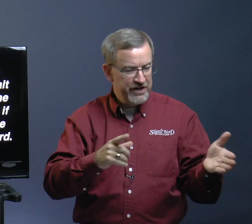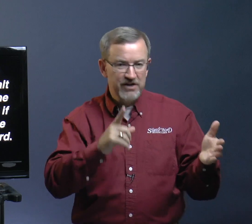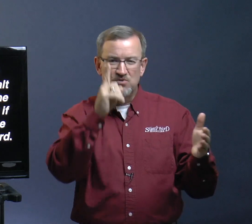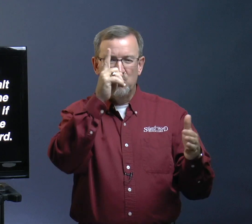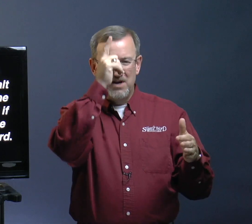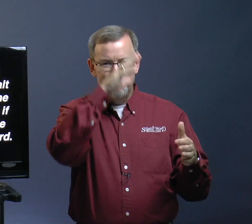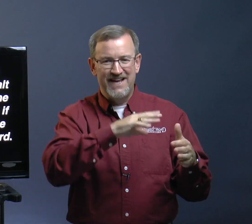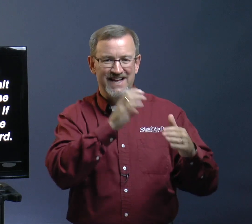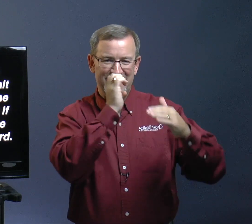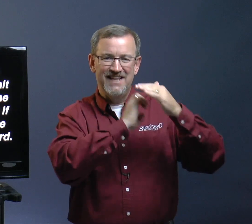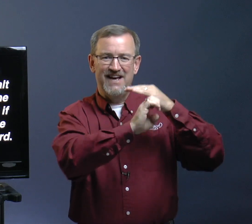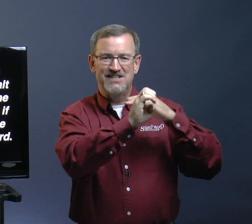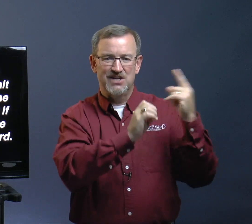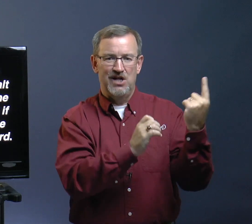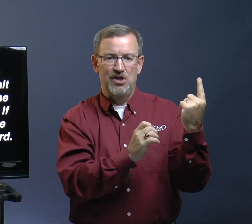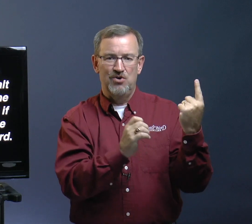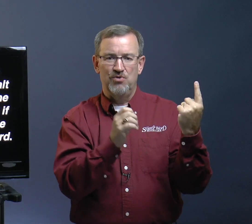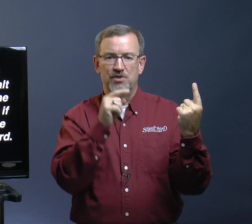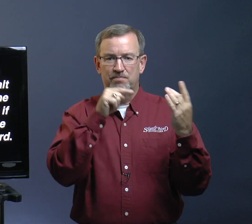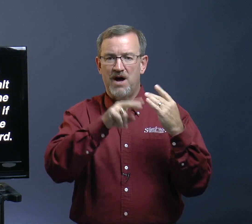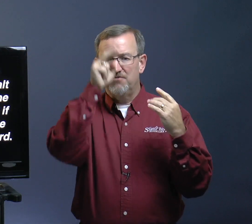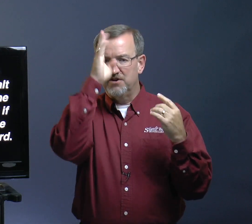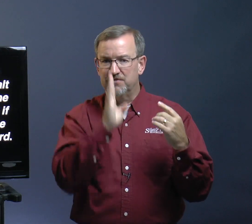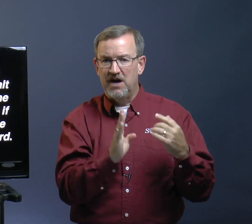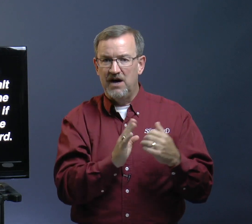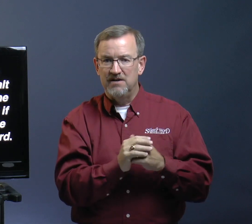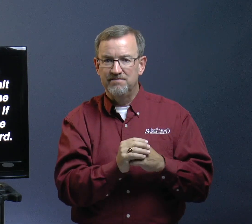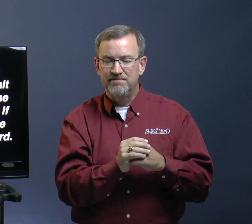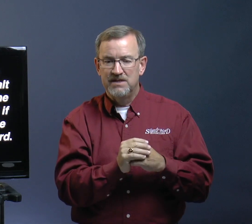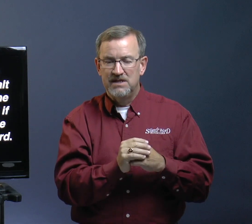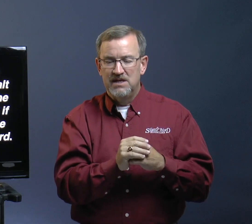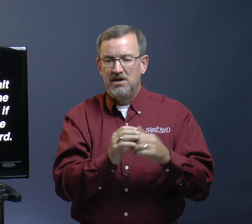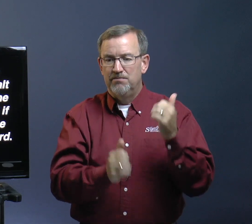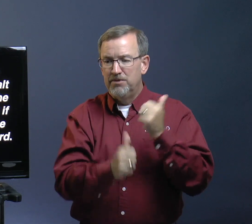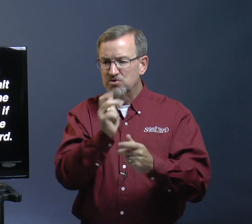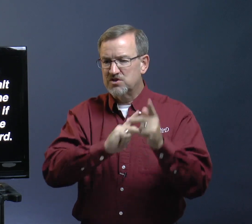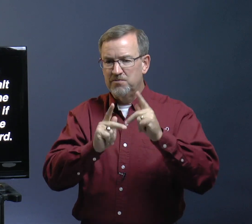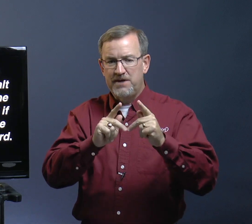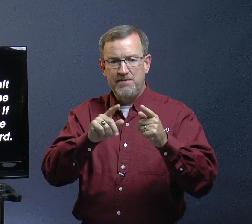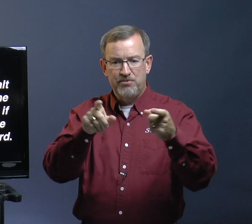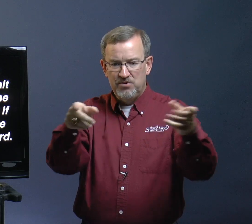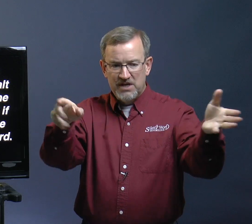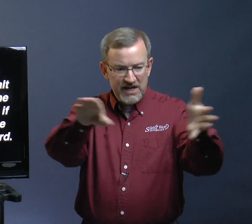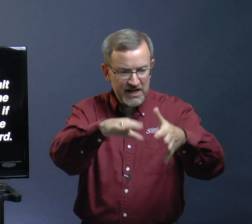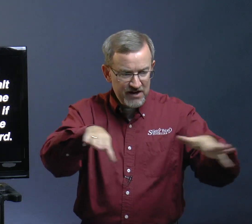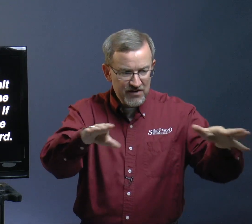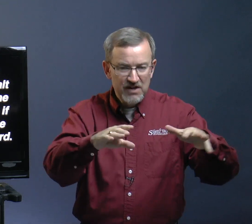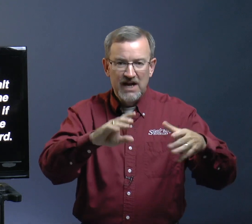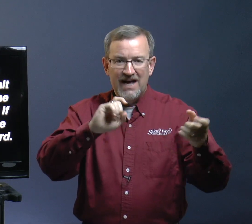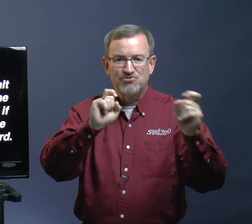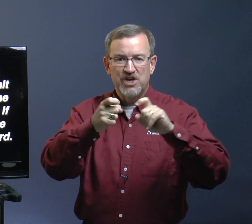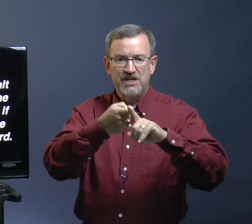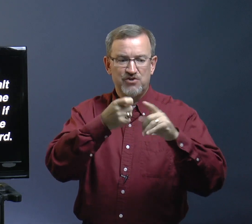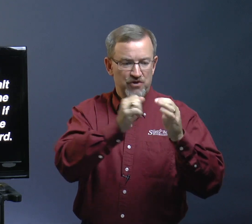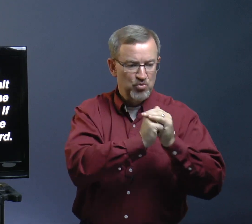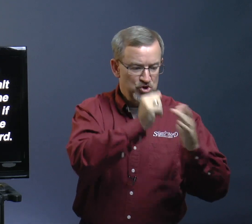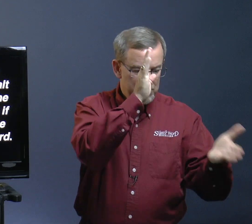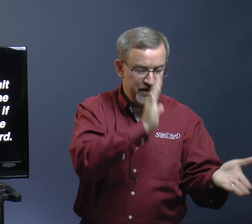here, one man, Elijah alone, the prophet of God. Most of the people here have changed from worshiping